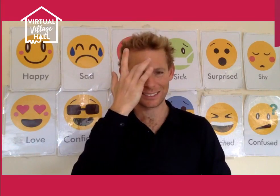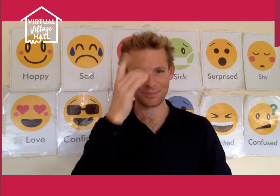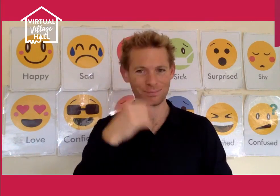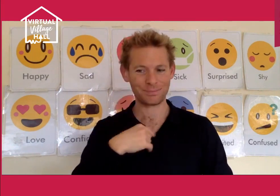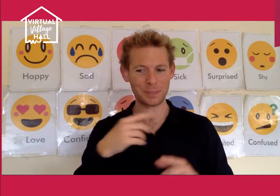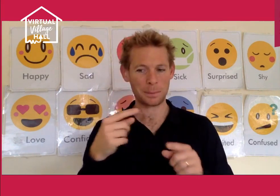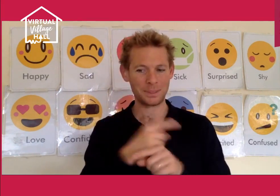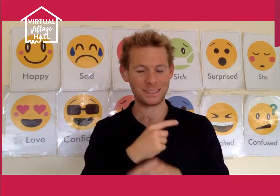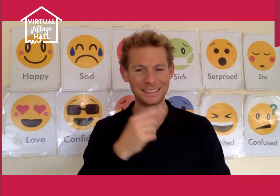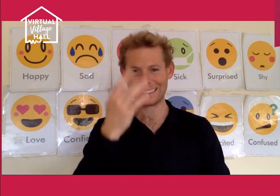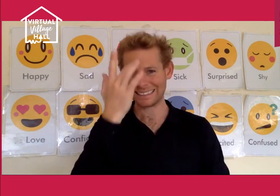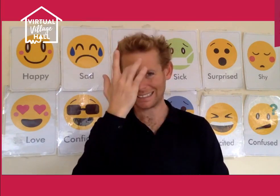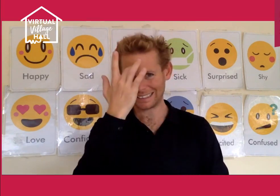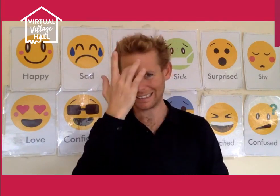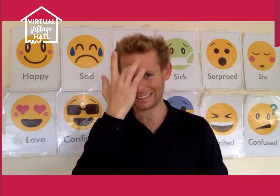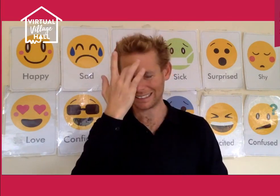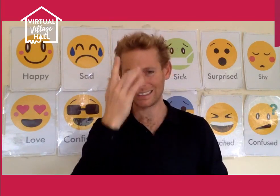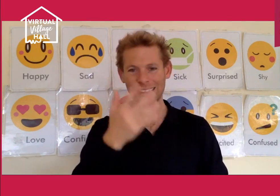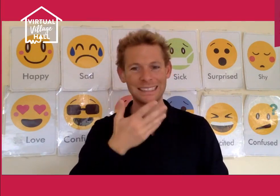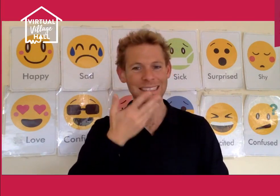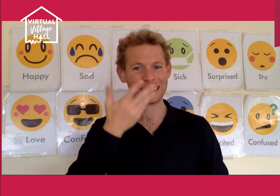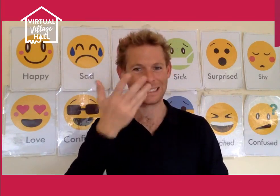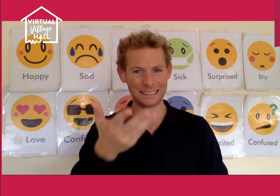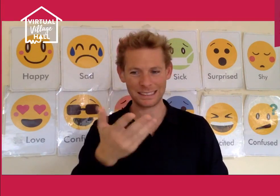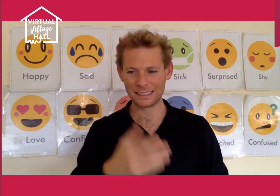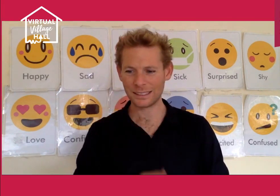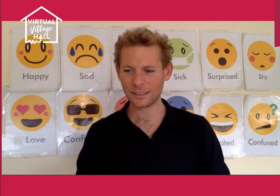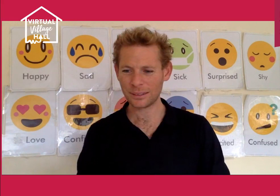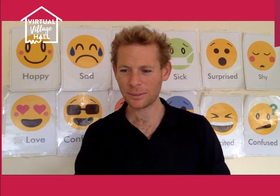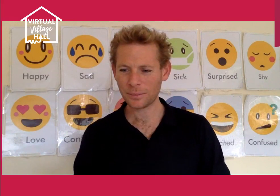Oh, I didn't do 6. Sick, sorry, I didn't do sick.